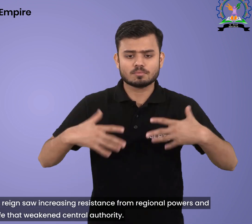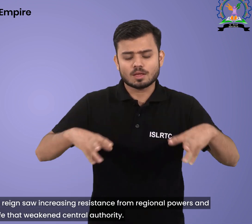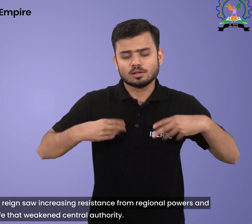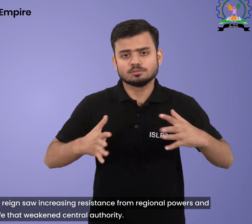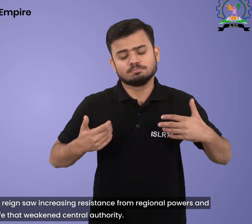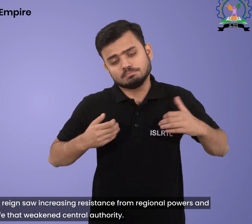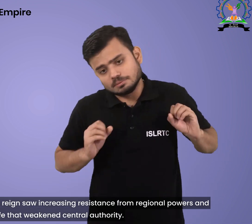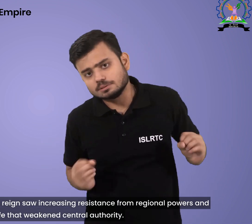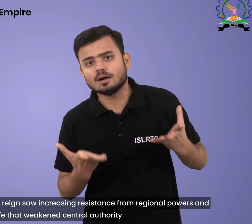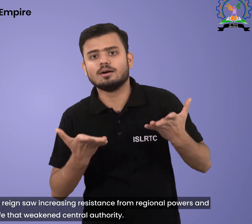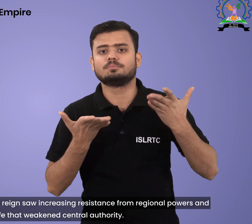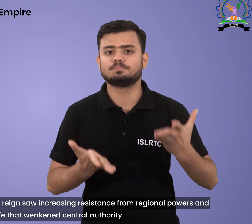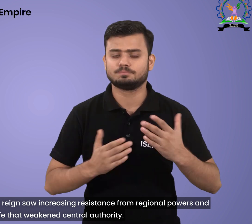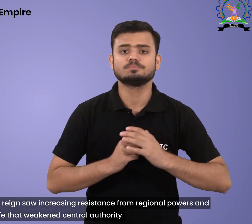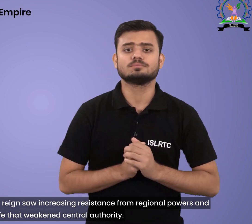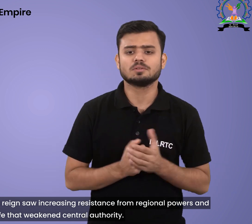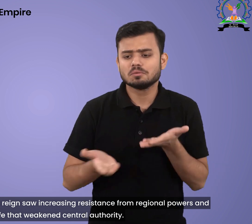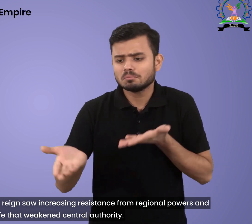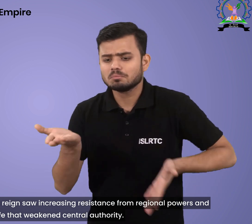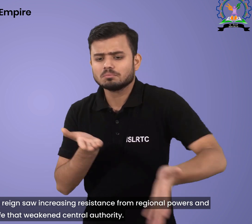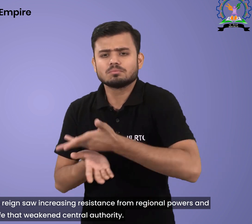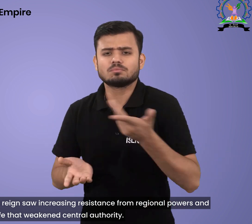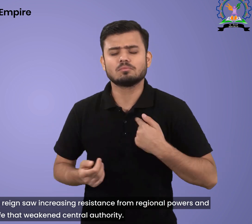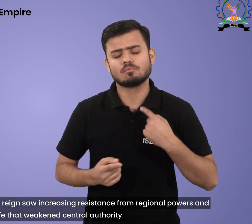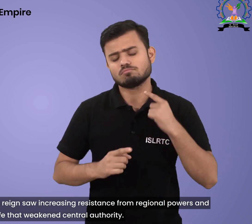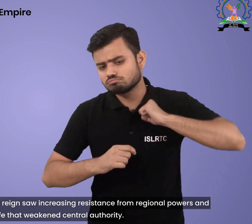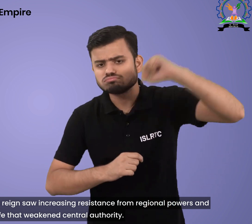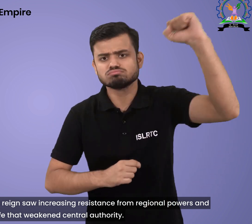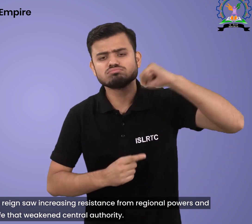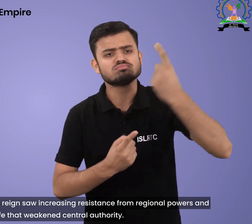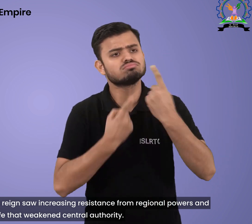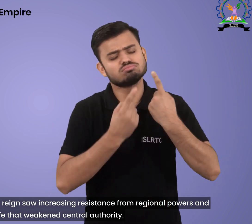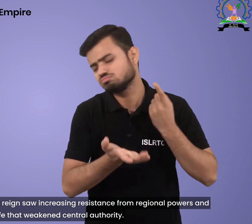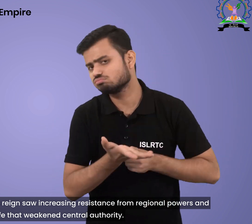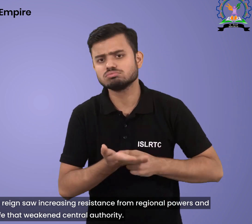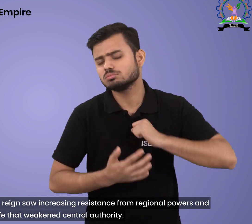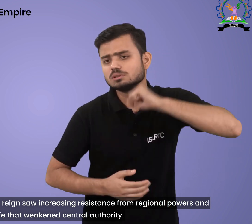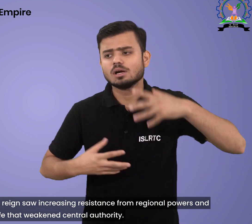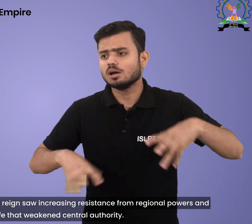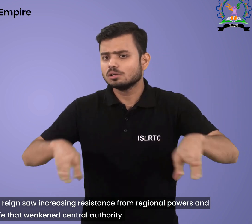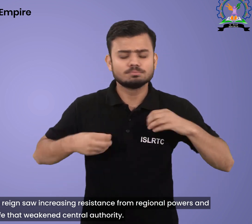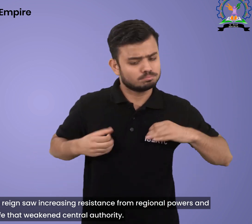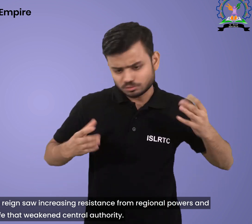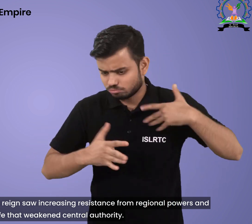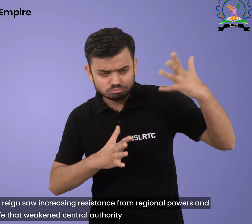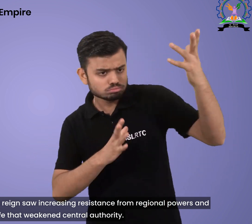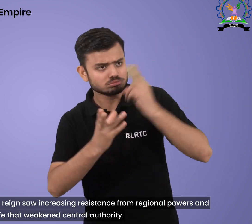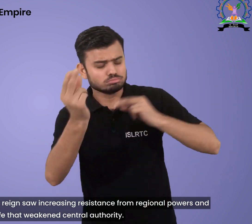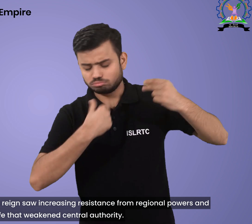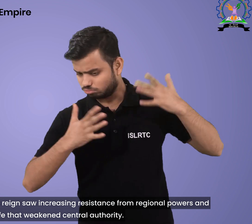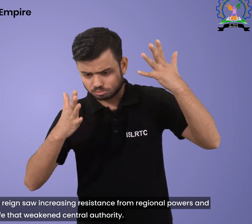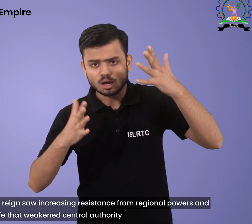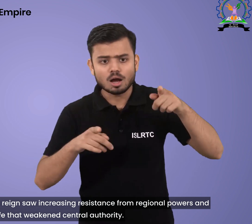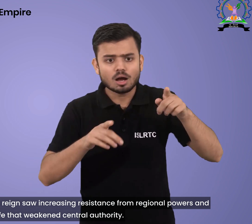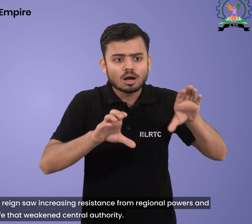Decline begins. The latter part of his reign saw increasing resistance from regional powers and internal strife that weakened